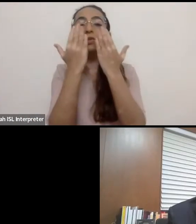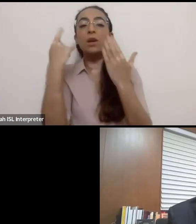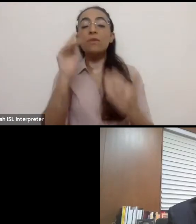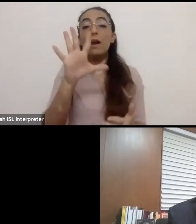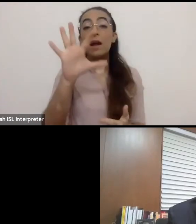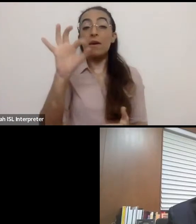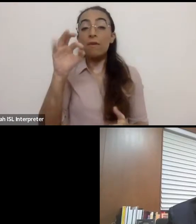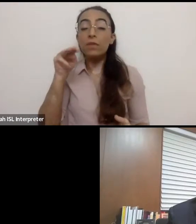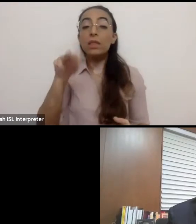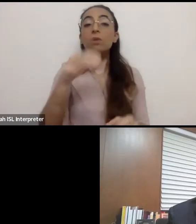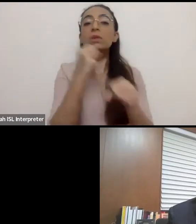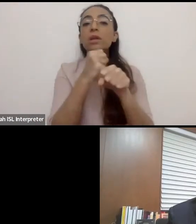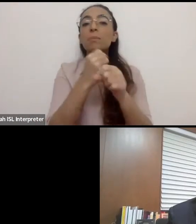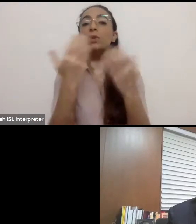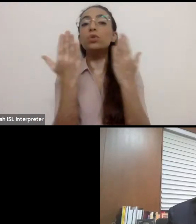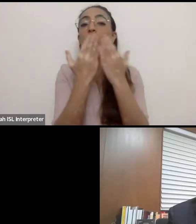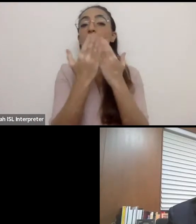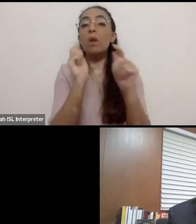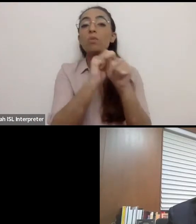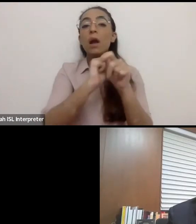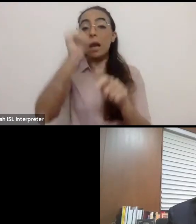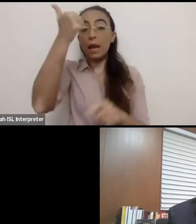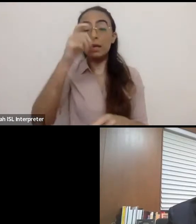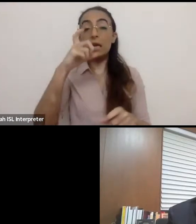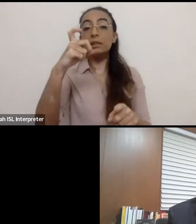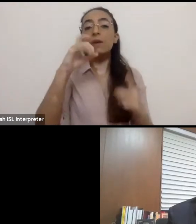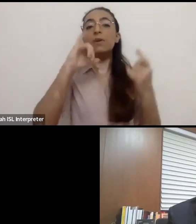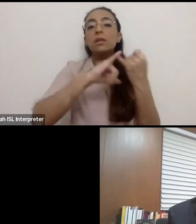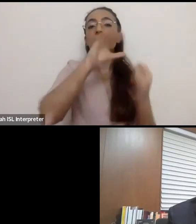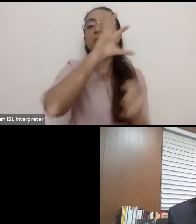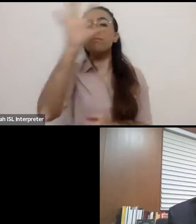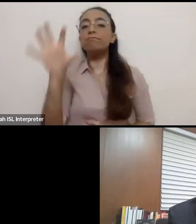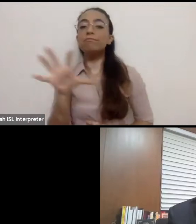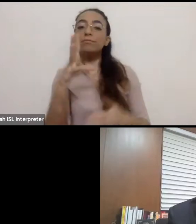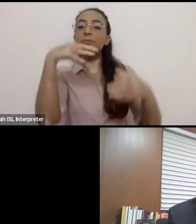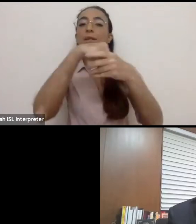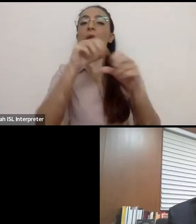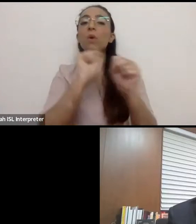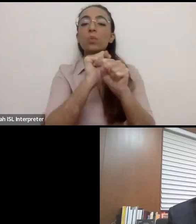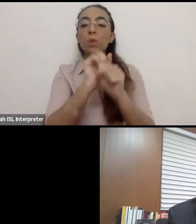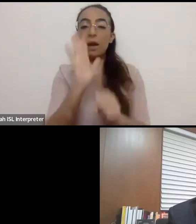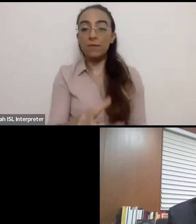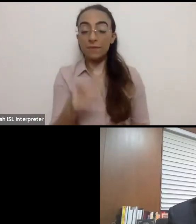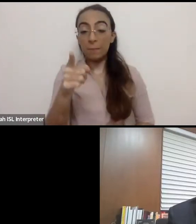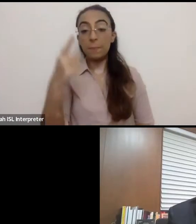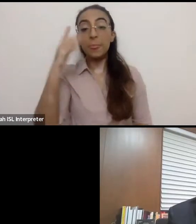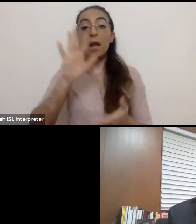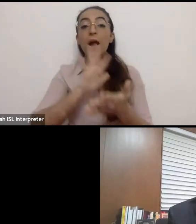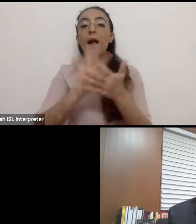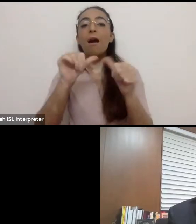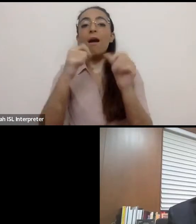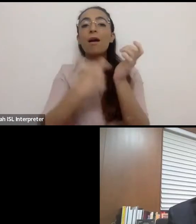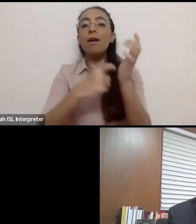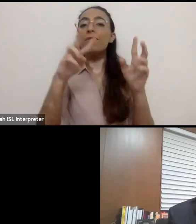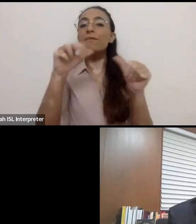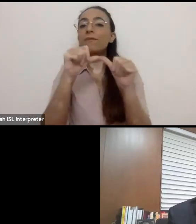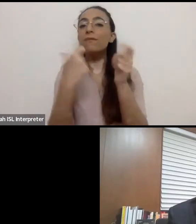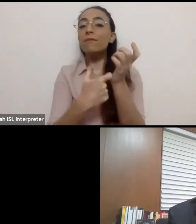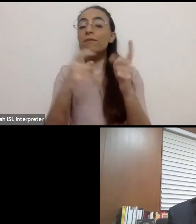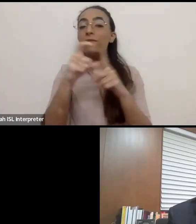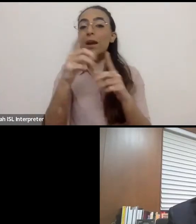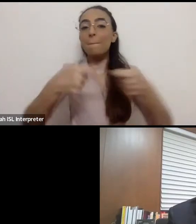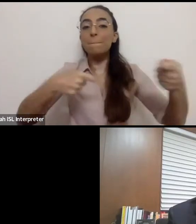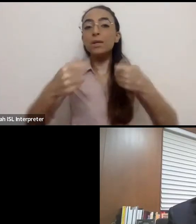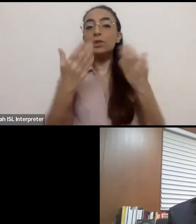schools across 7 states in India. Rishad has an MBA from the Harvard Business School and a BA in